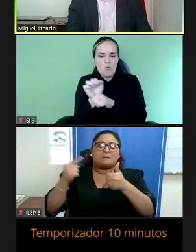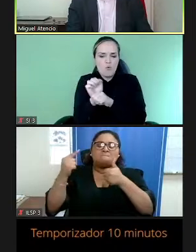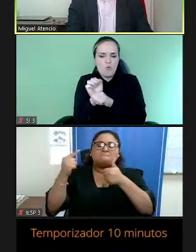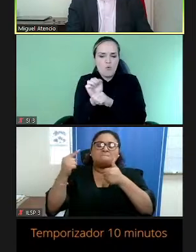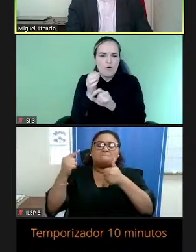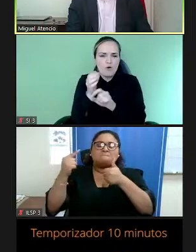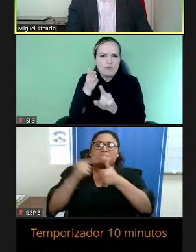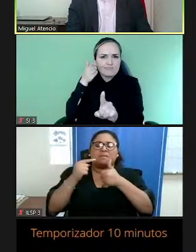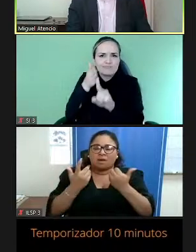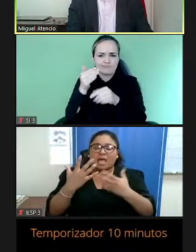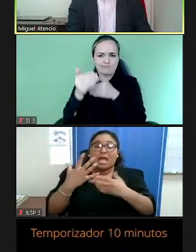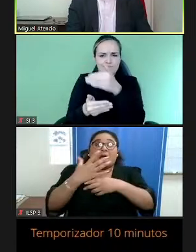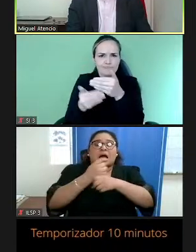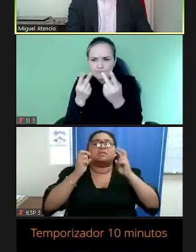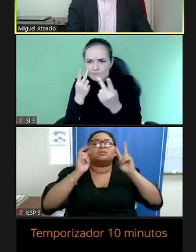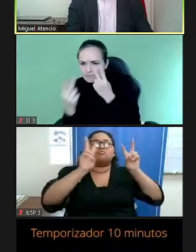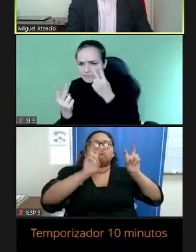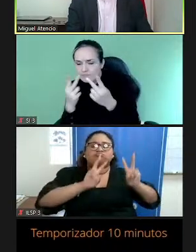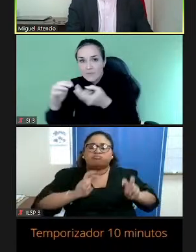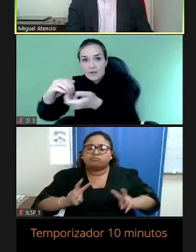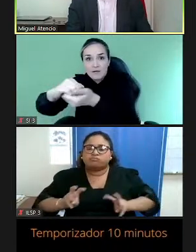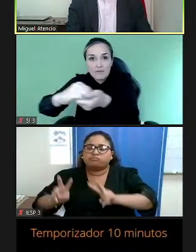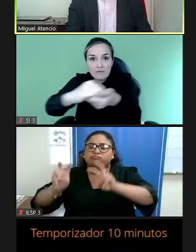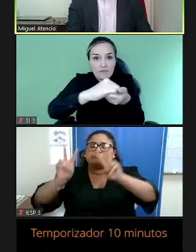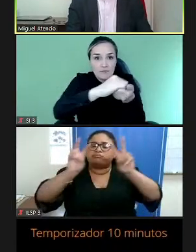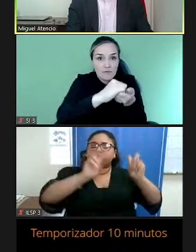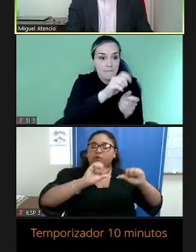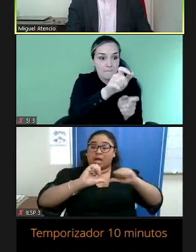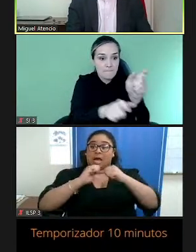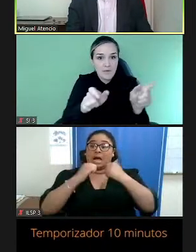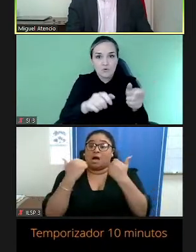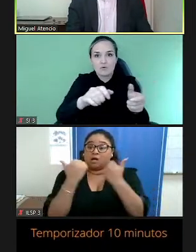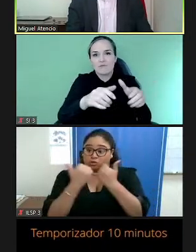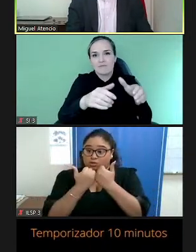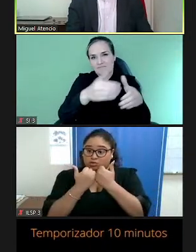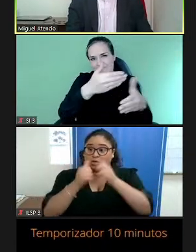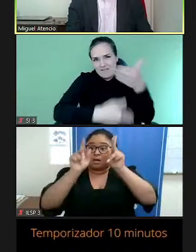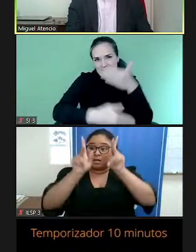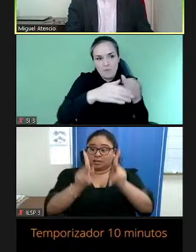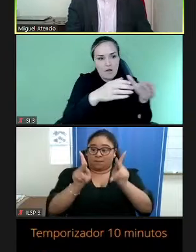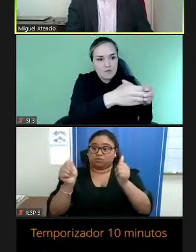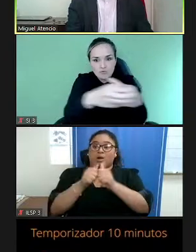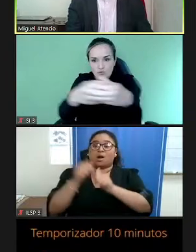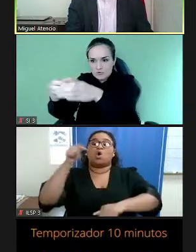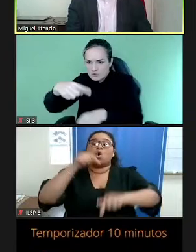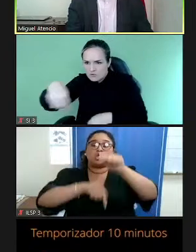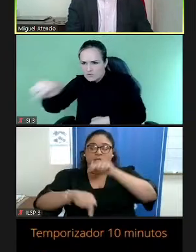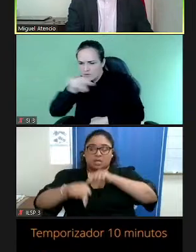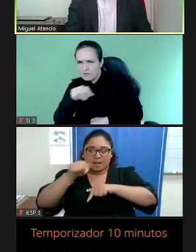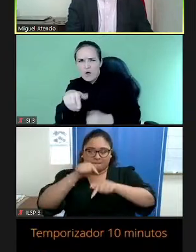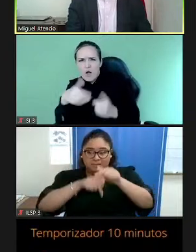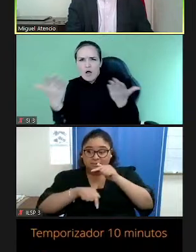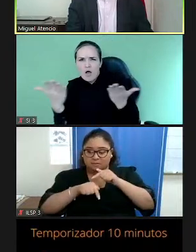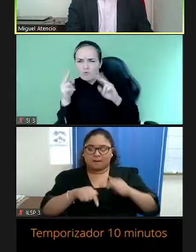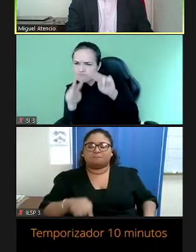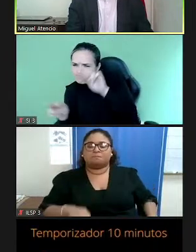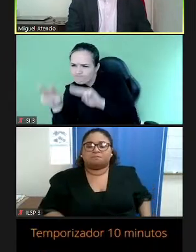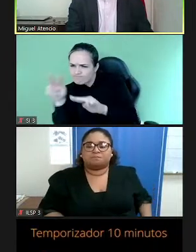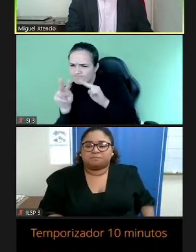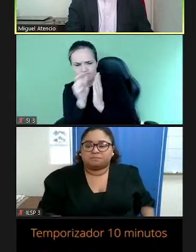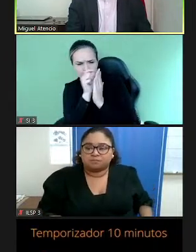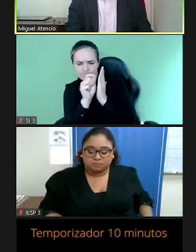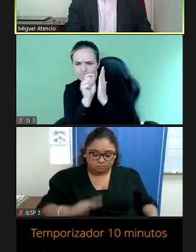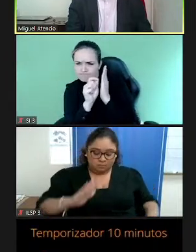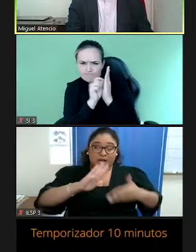project talks about carrying out a diagnosis of the organizations of persons with disabilities